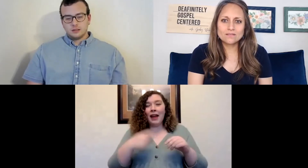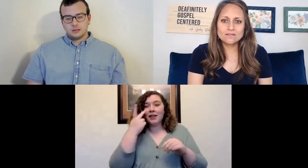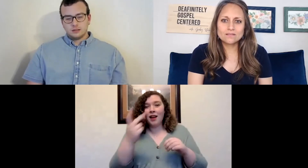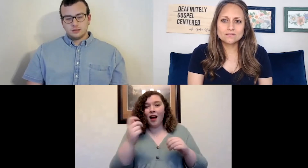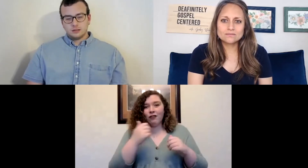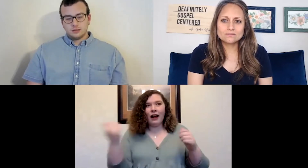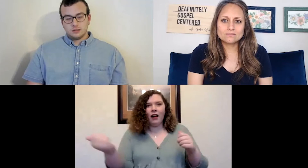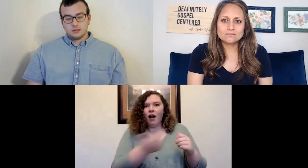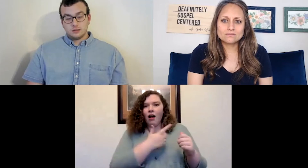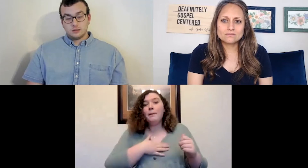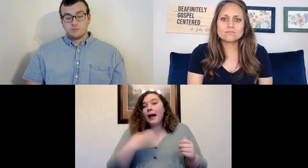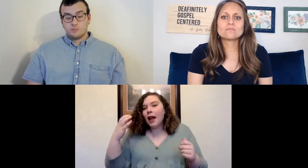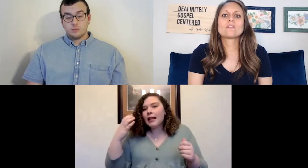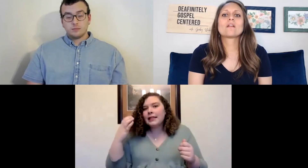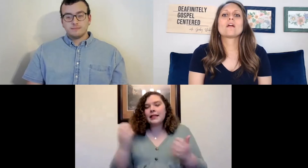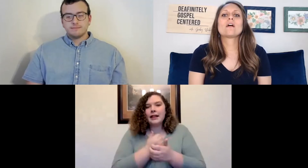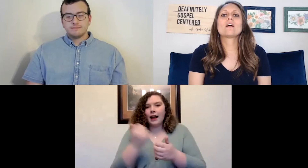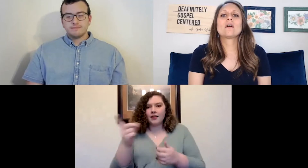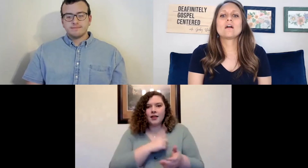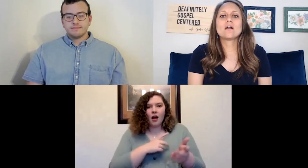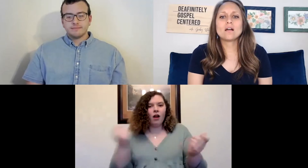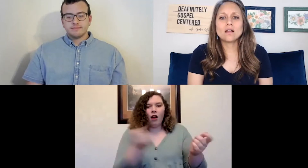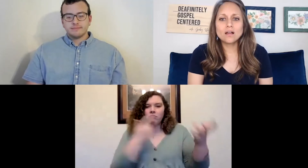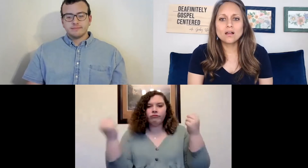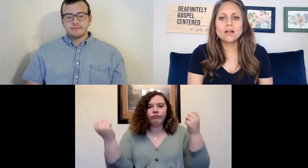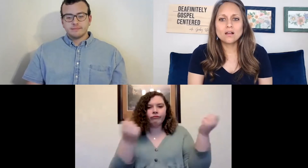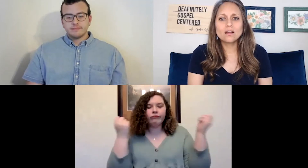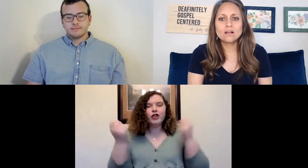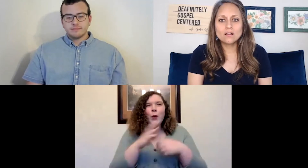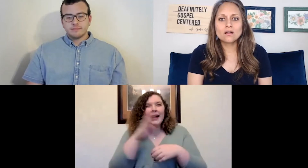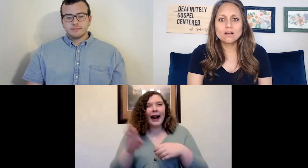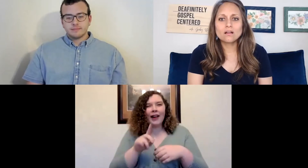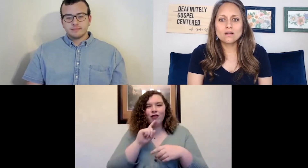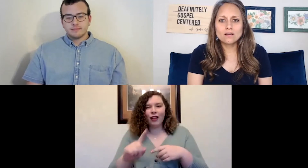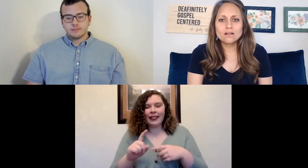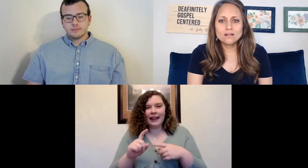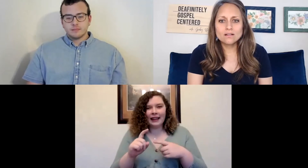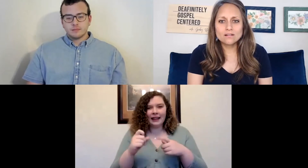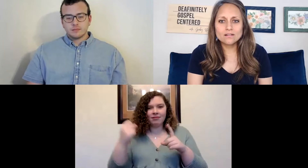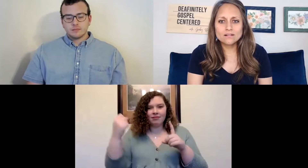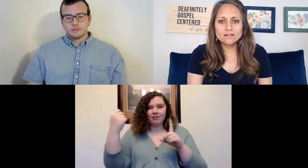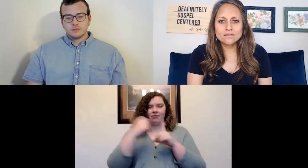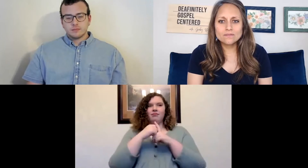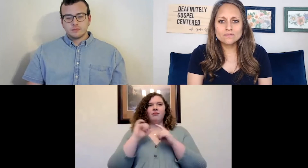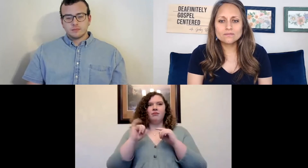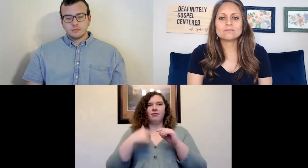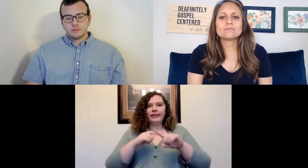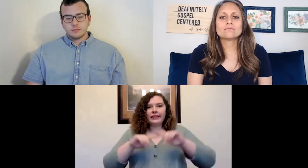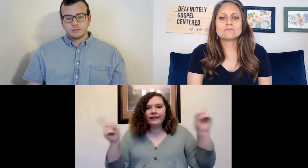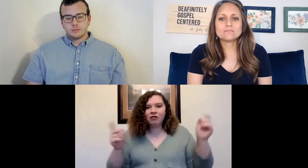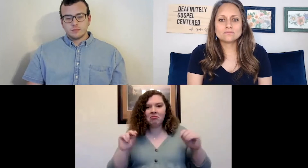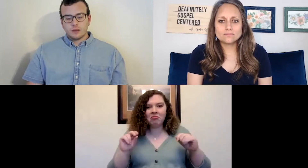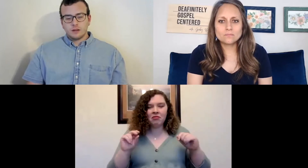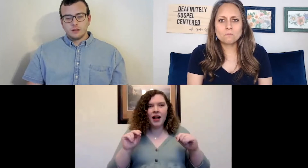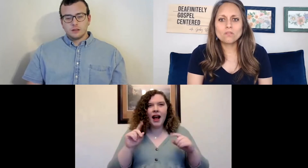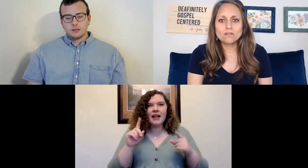I was growing up in the Dallas area. So I saw, my cousins, Dakota, everybody around me was signing. So I